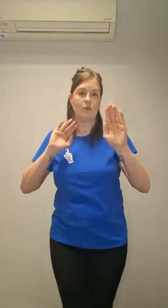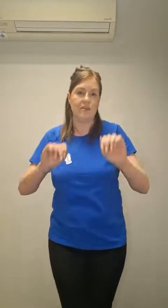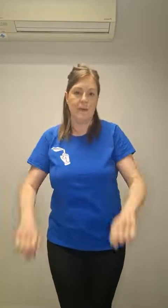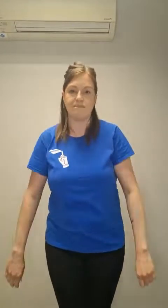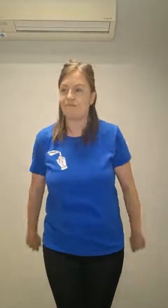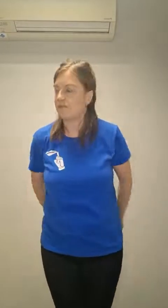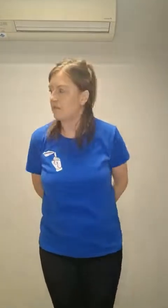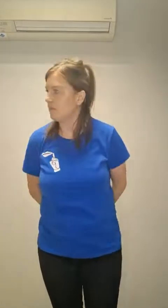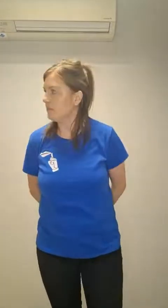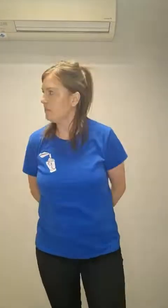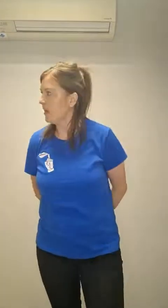it.